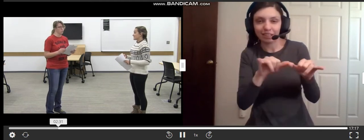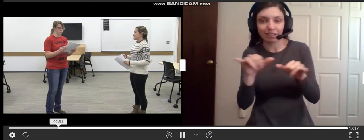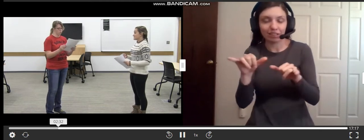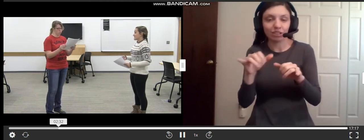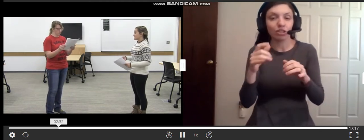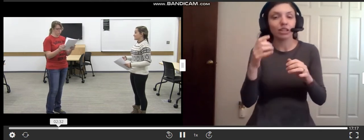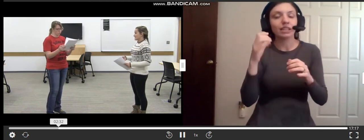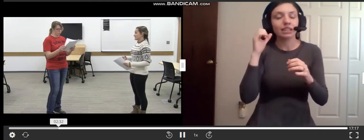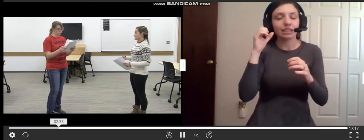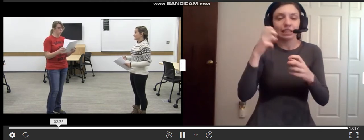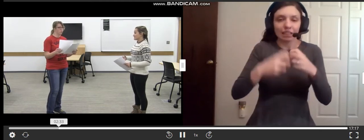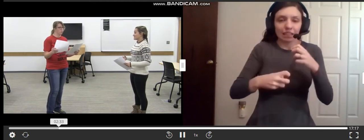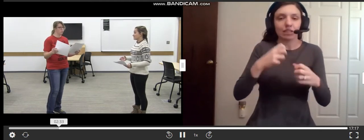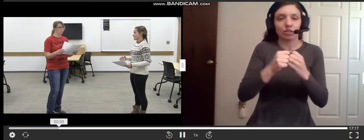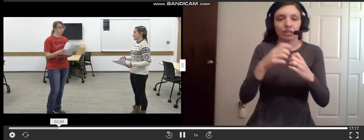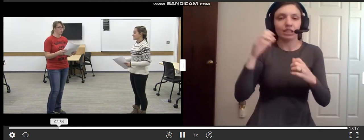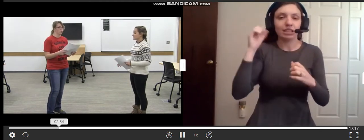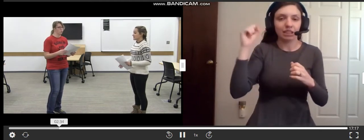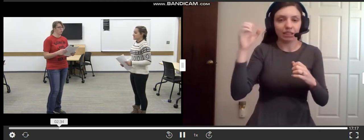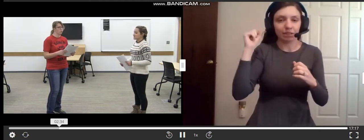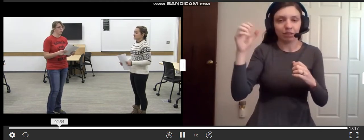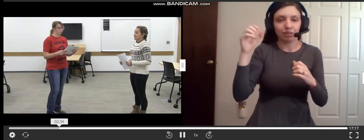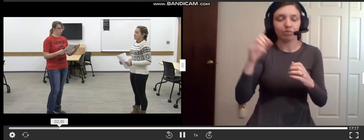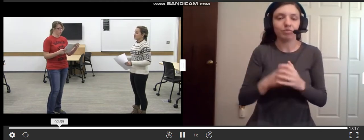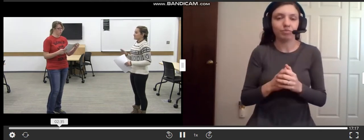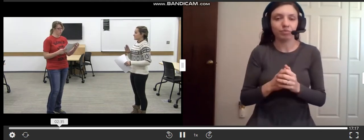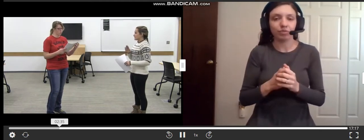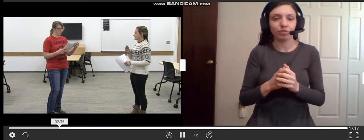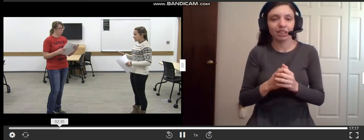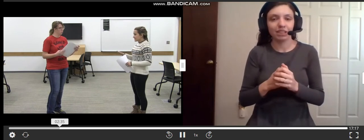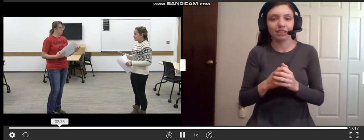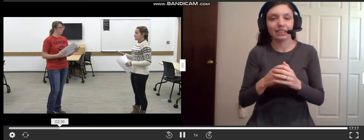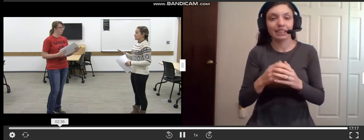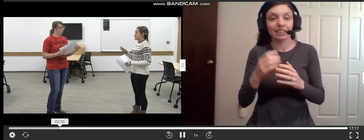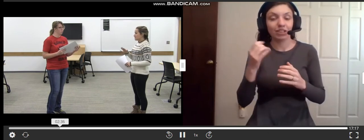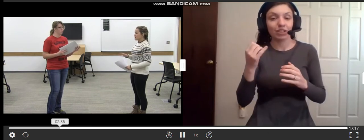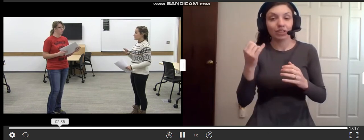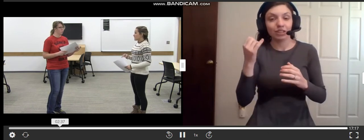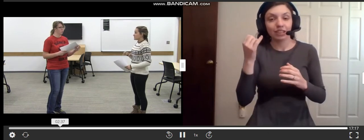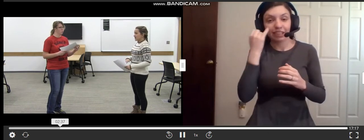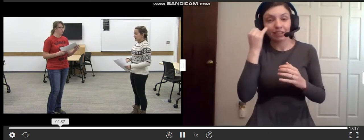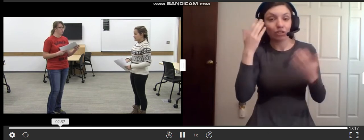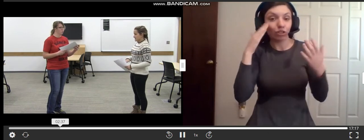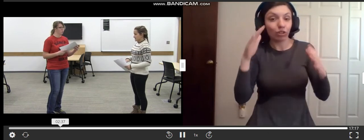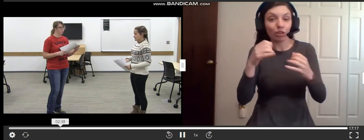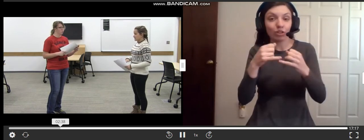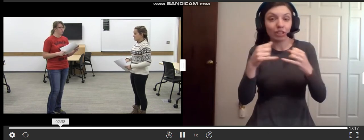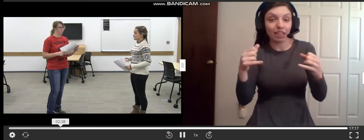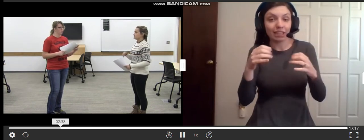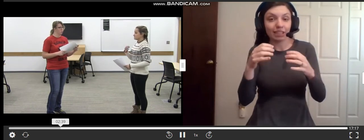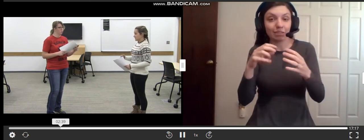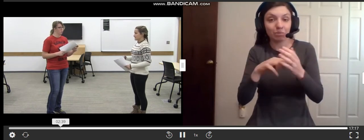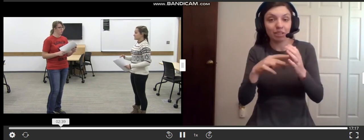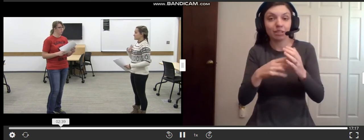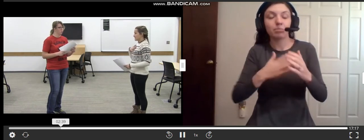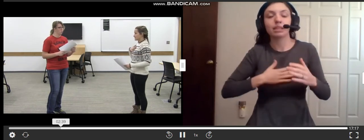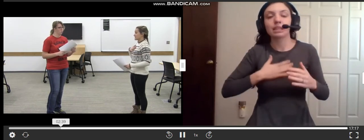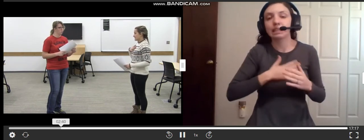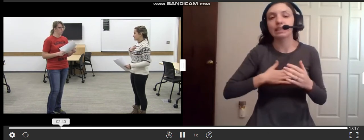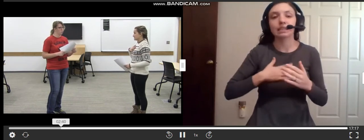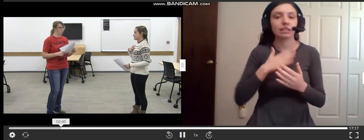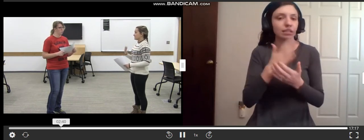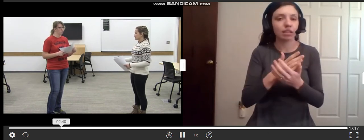challenge when Shakespeare is in play. So feel free, if you don't know what a line means, please